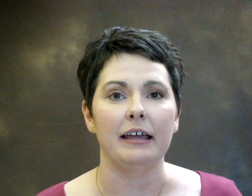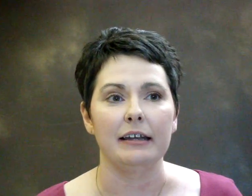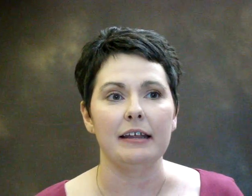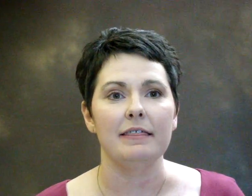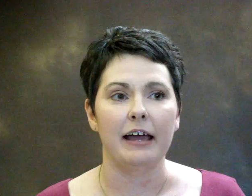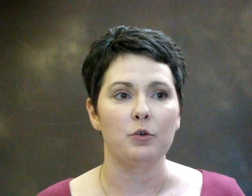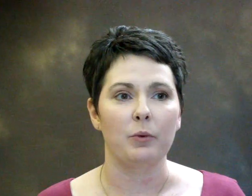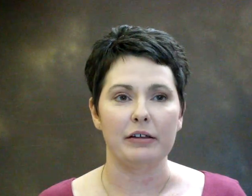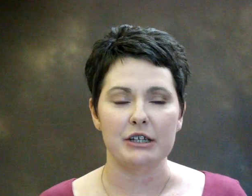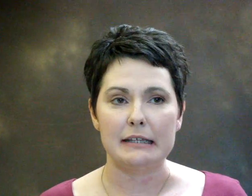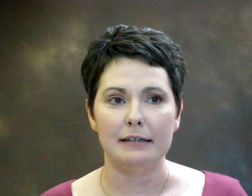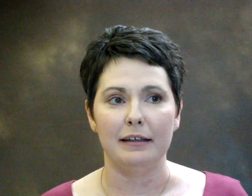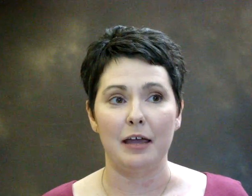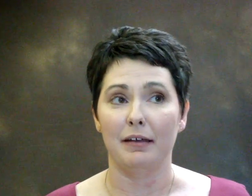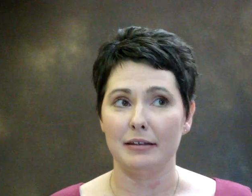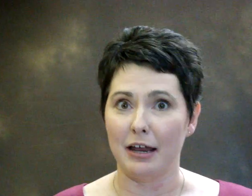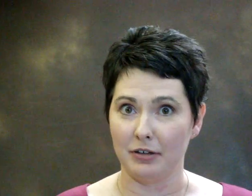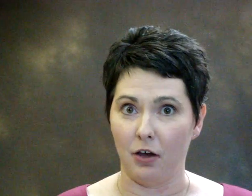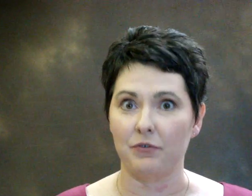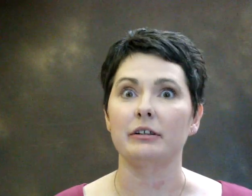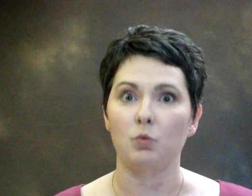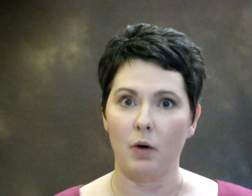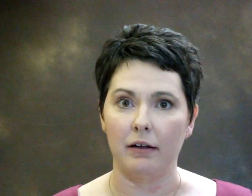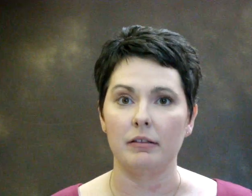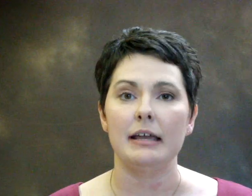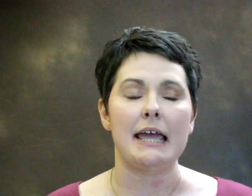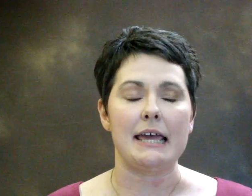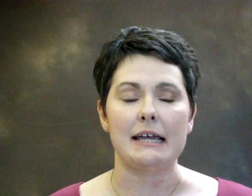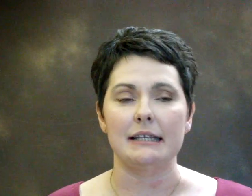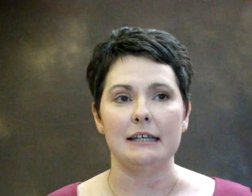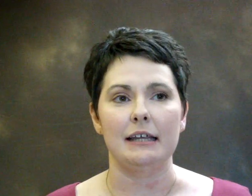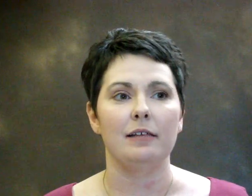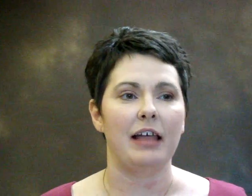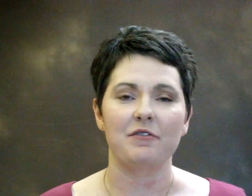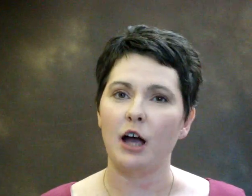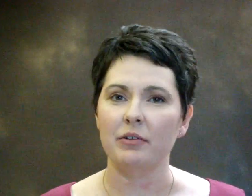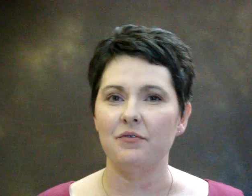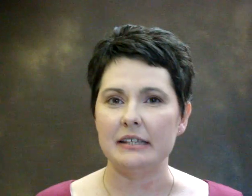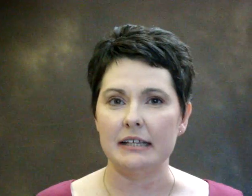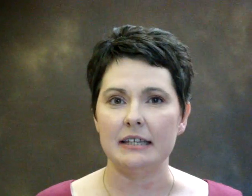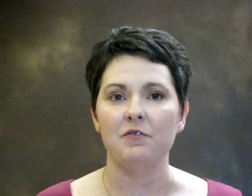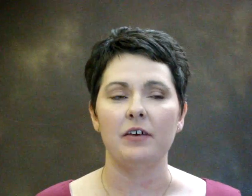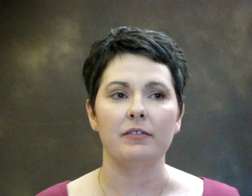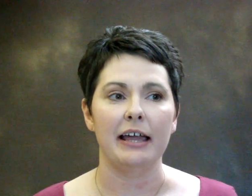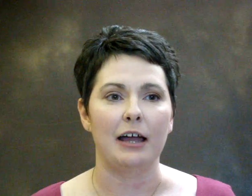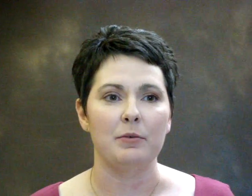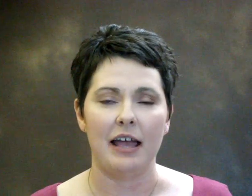and that neurologist kept me on the Tegretol for a little while, and after a couple of visits, he felt like I was